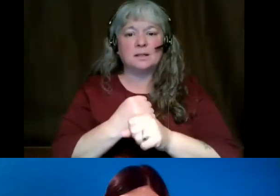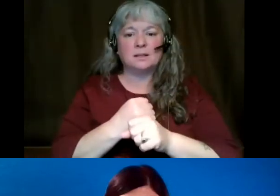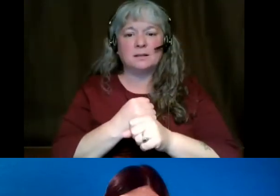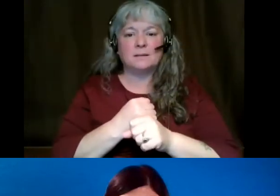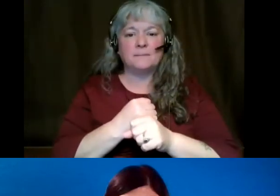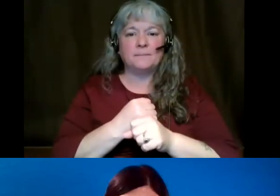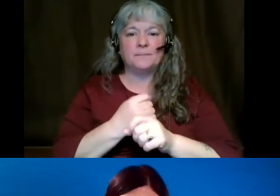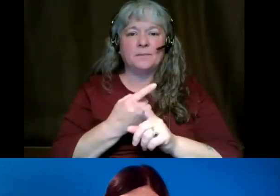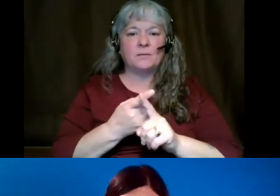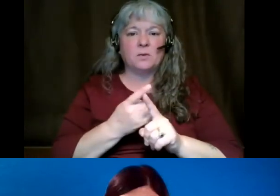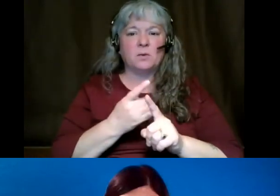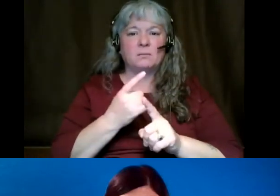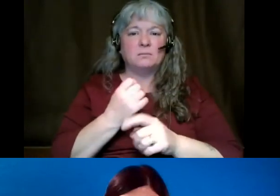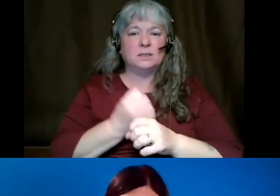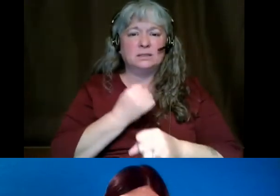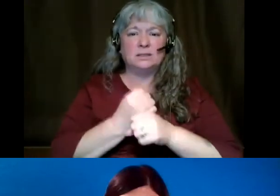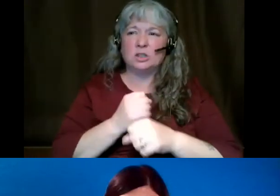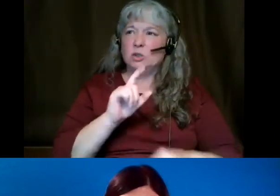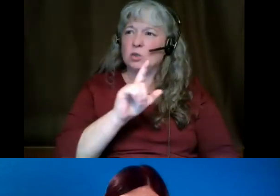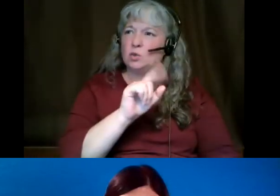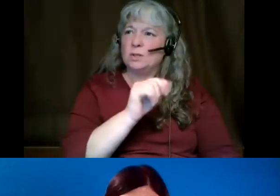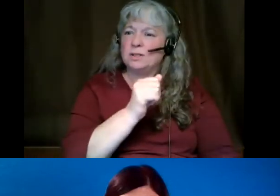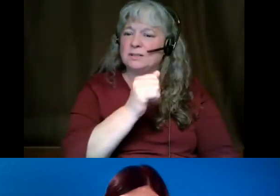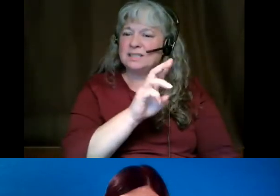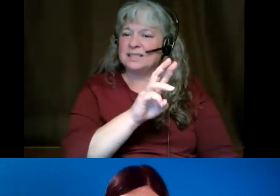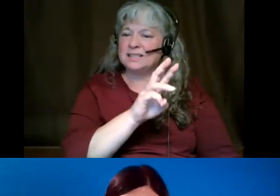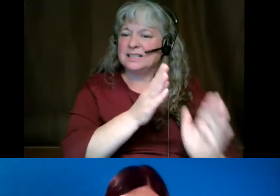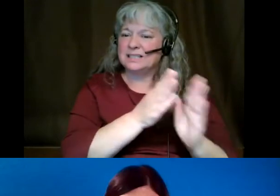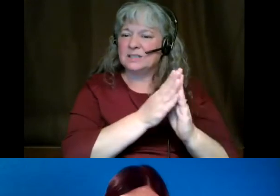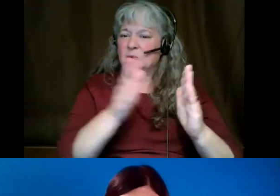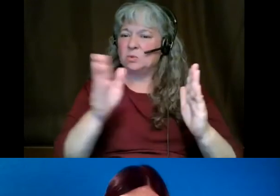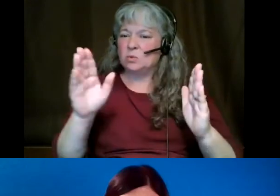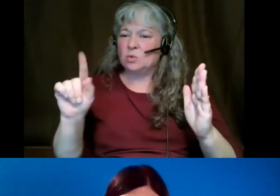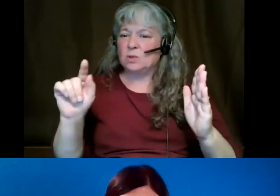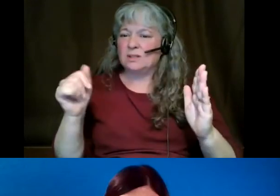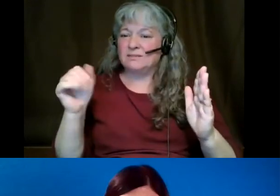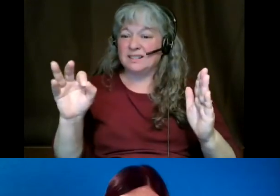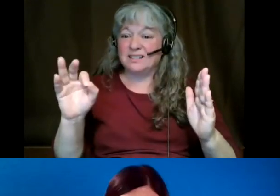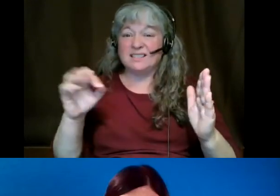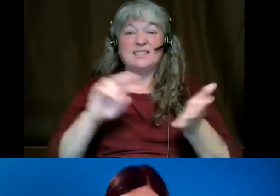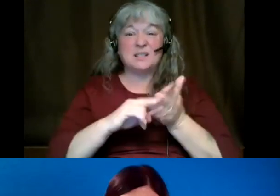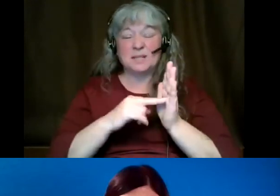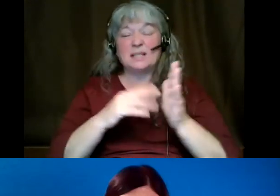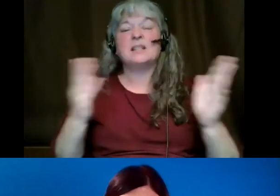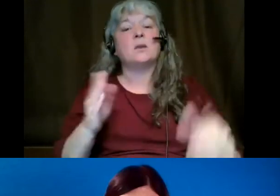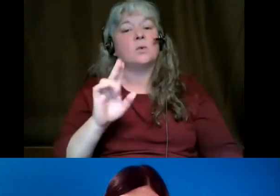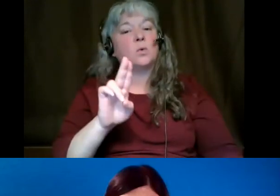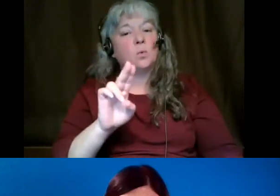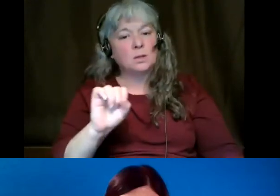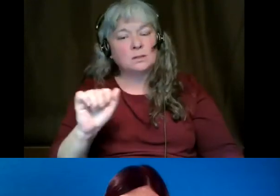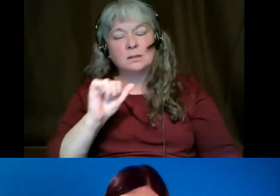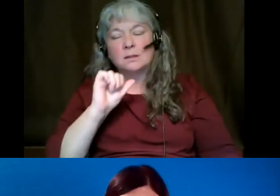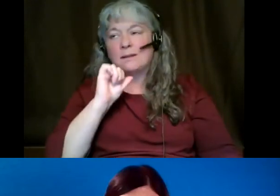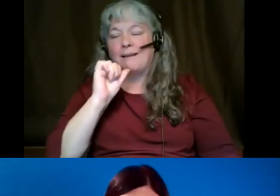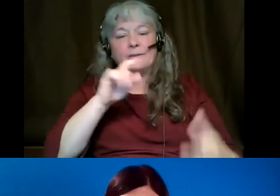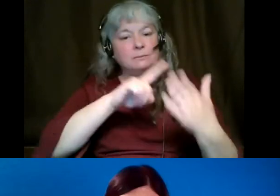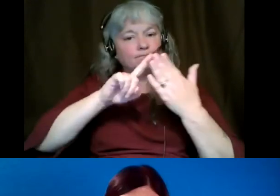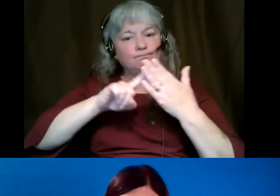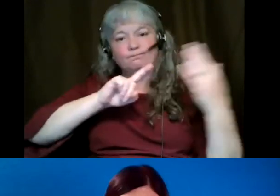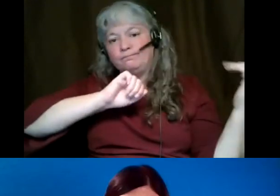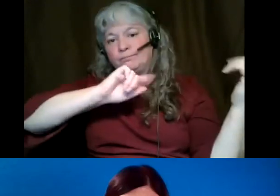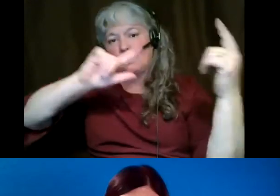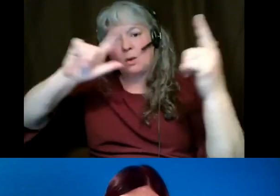2016 and 2019, I believe. And when I say been made, I mean within the United States, not everywhere.